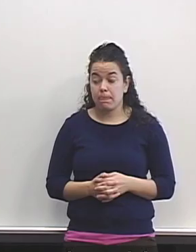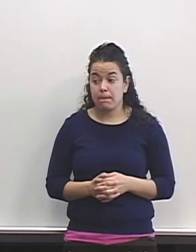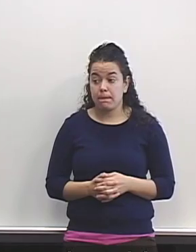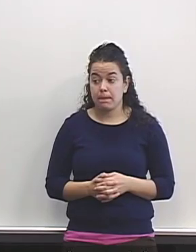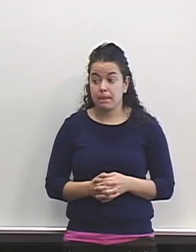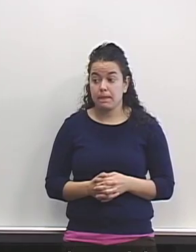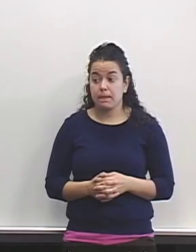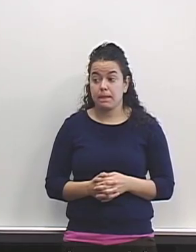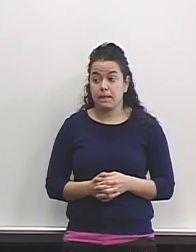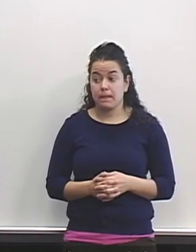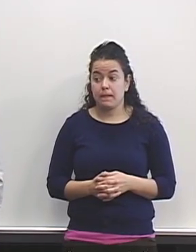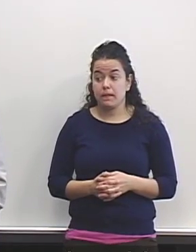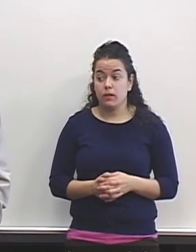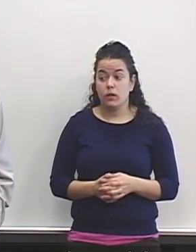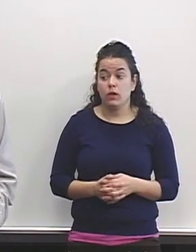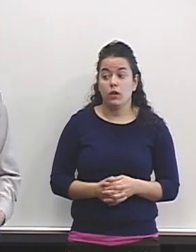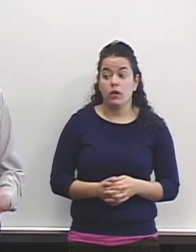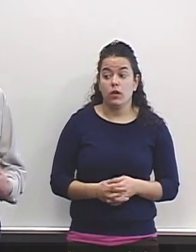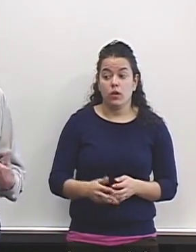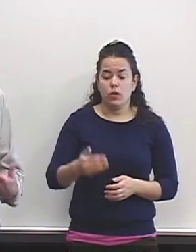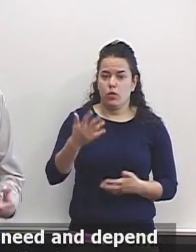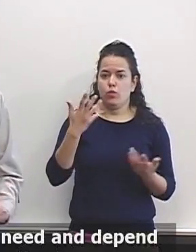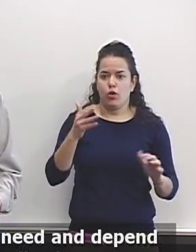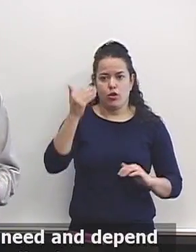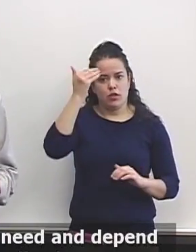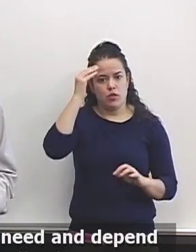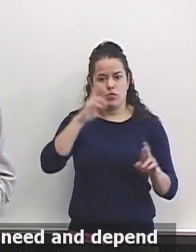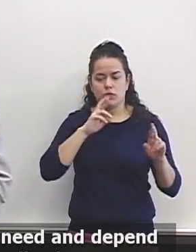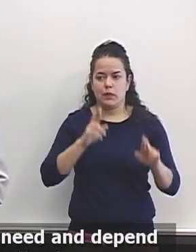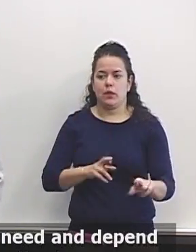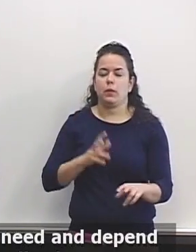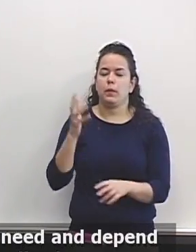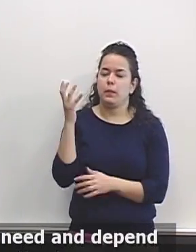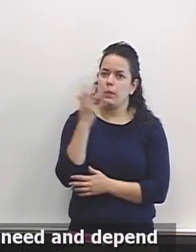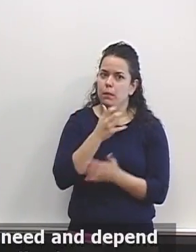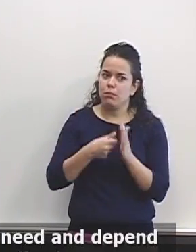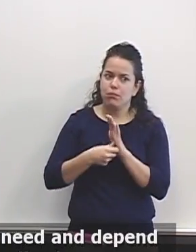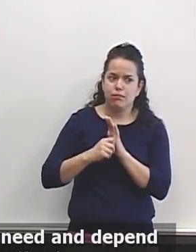We know that response is crucial. Deaf students